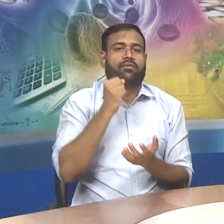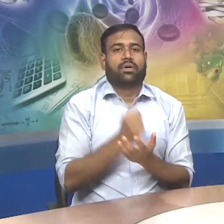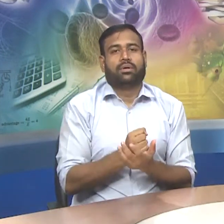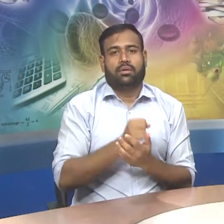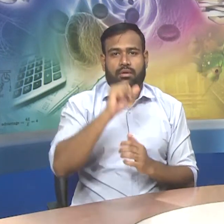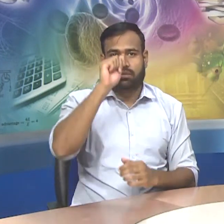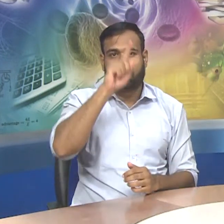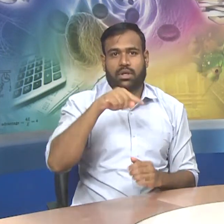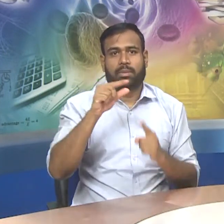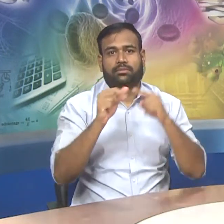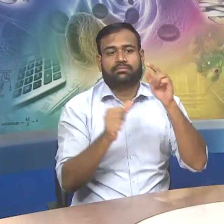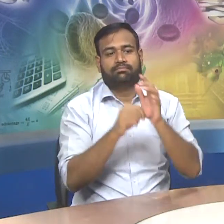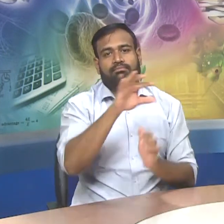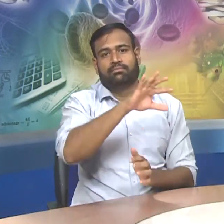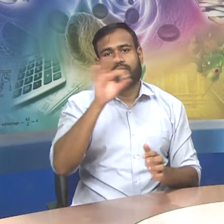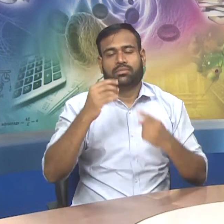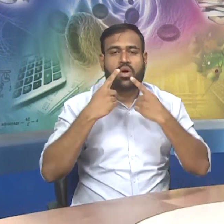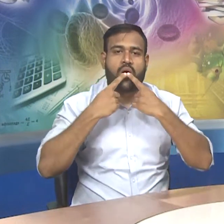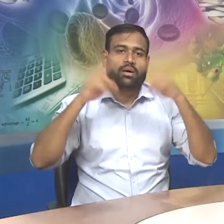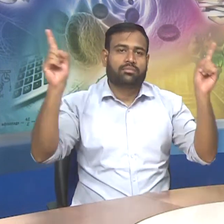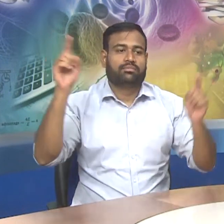We will be able to understand this word.